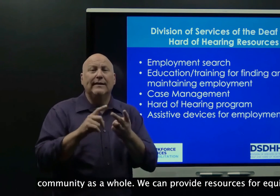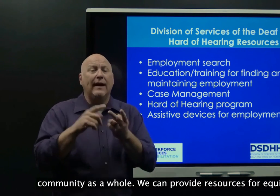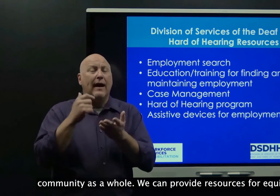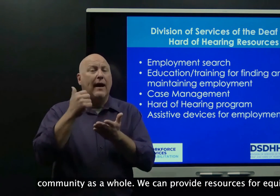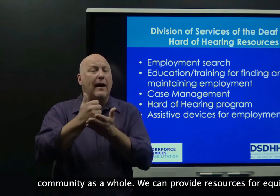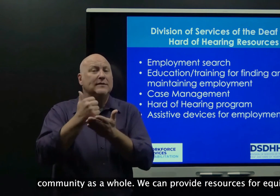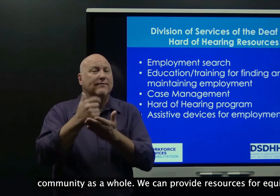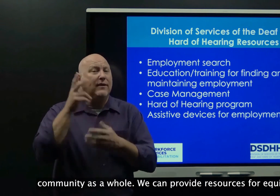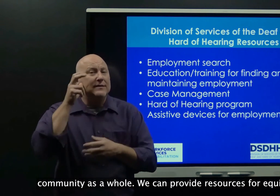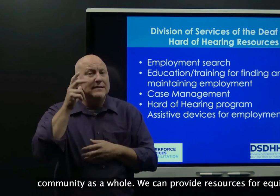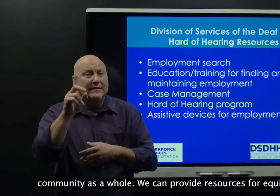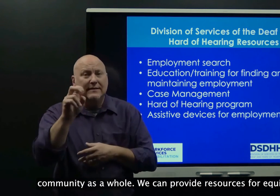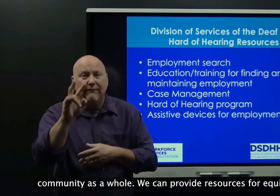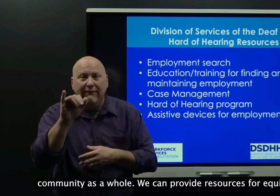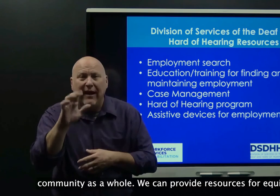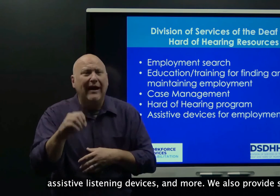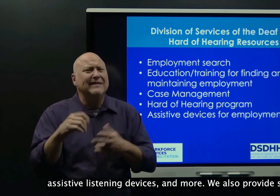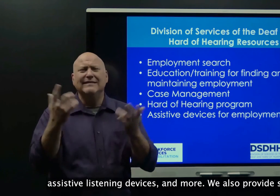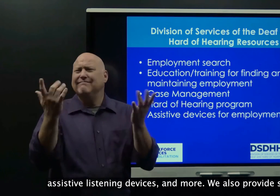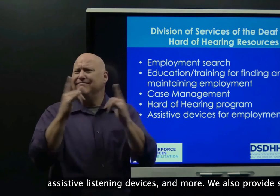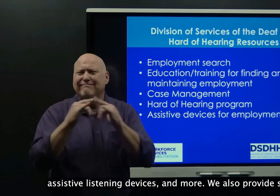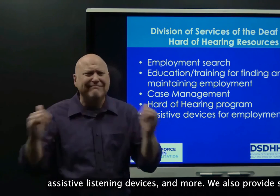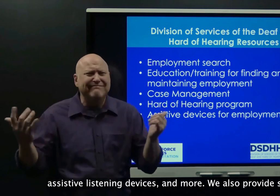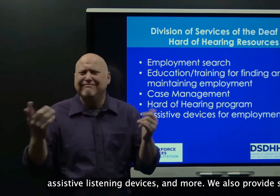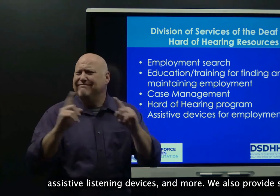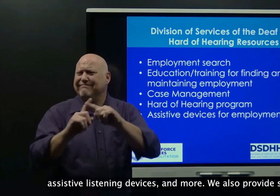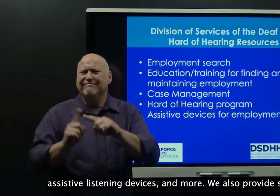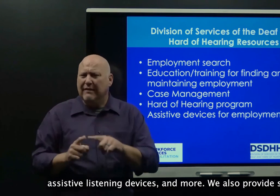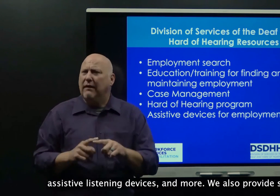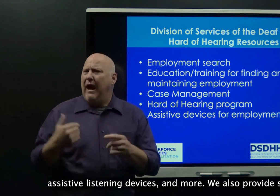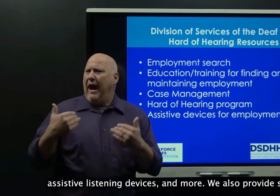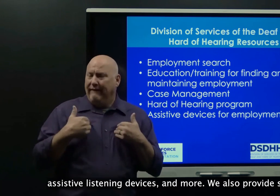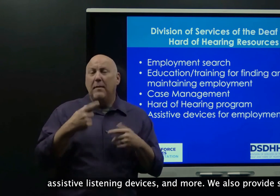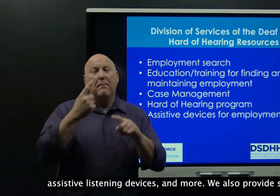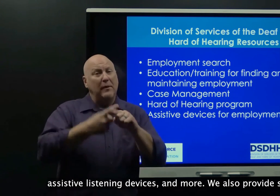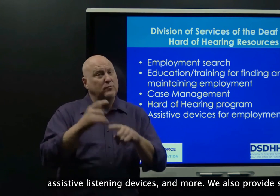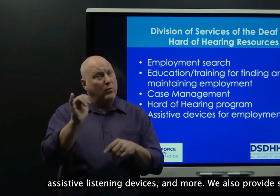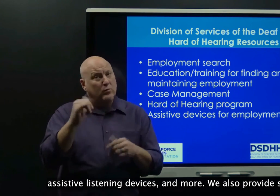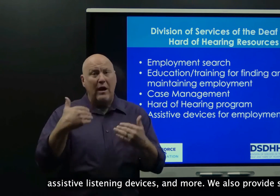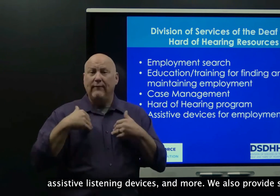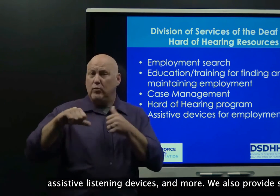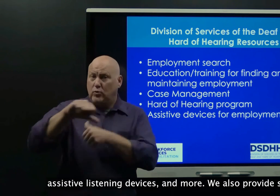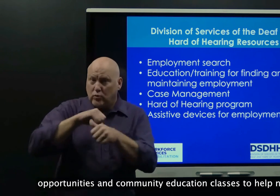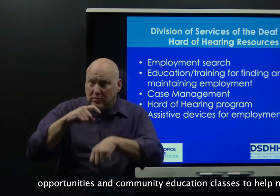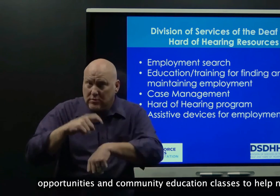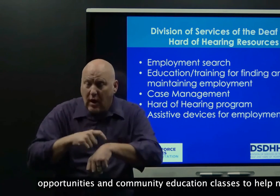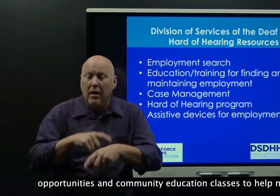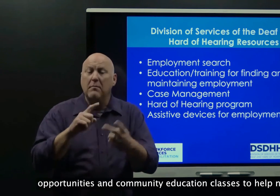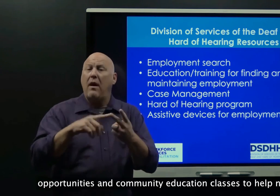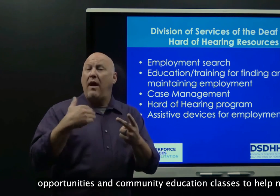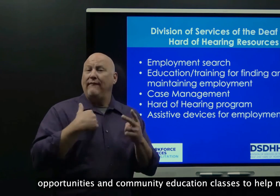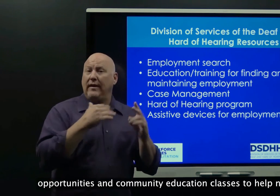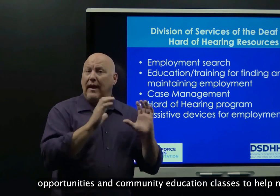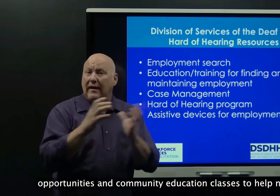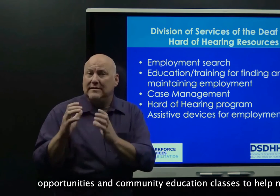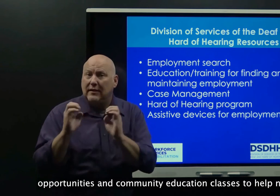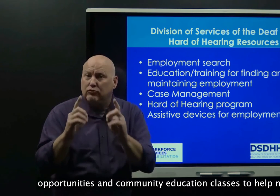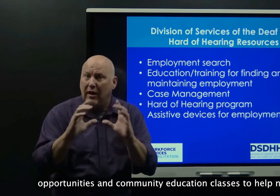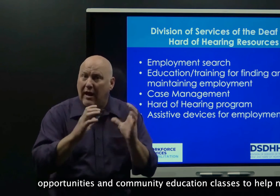provide resources for equipment, assistive listening devices, and more. We also provide social opportunities and community education classes